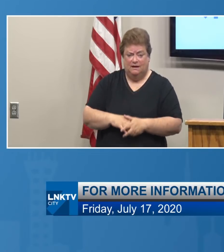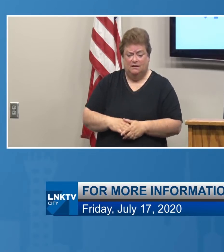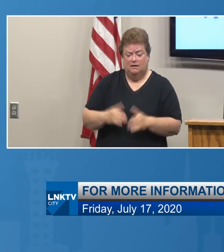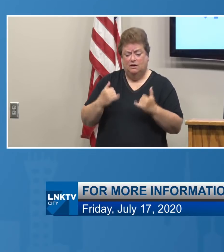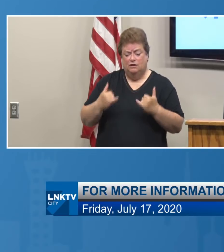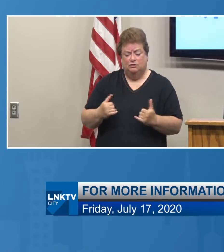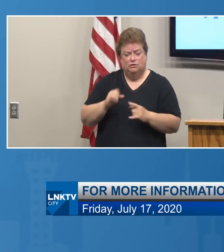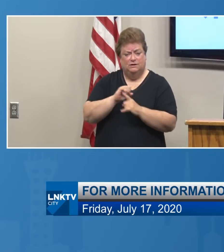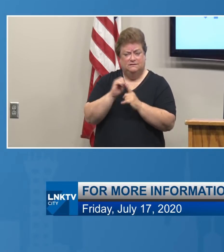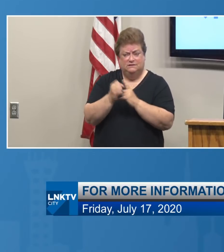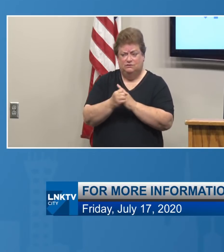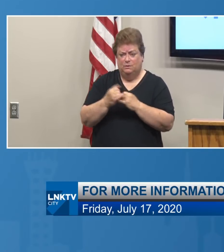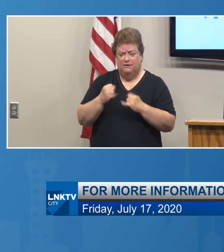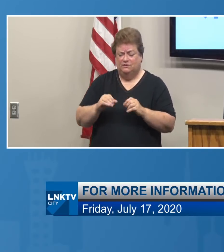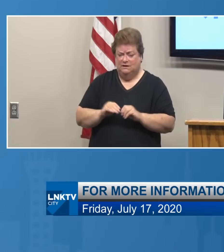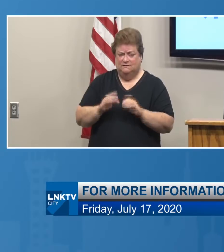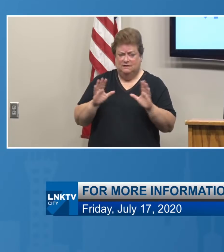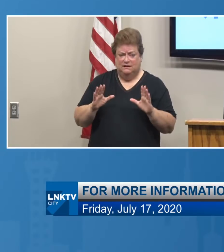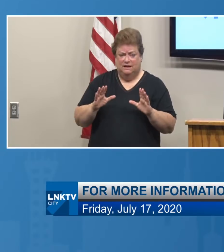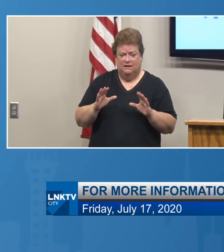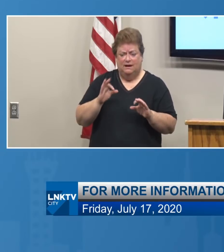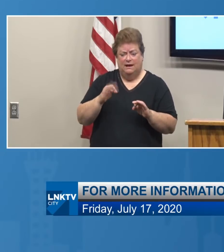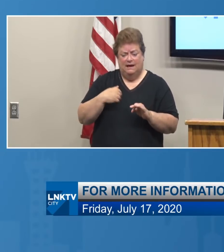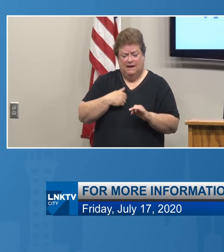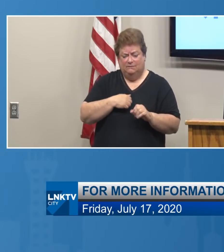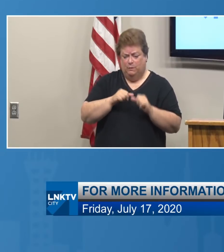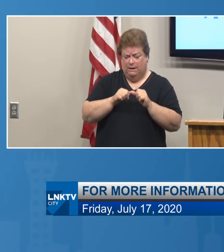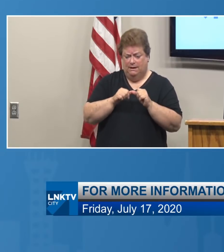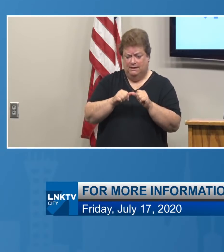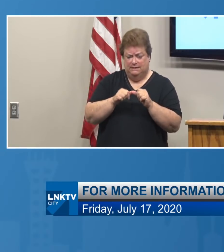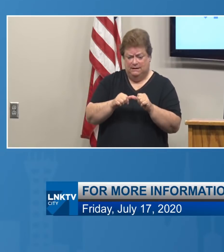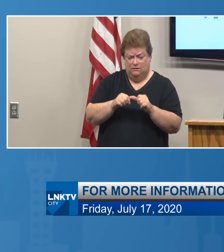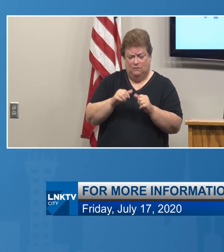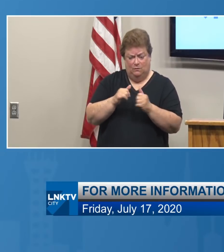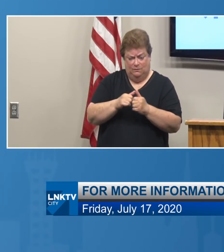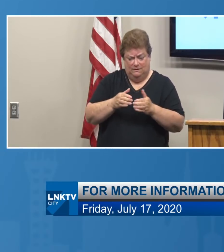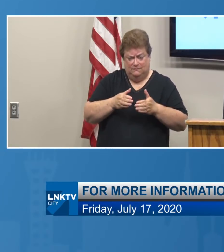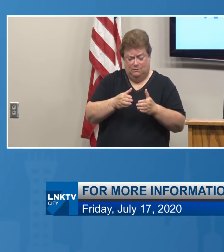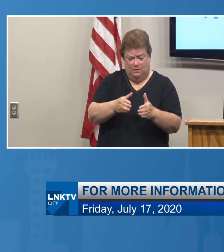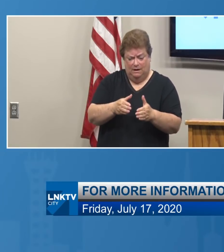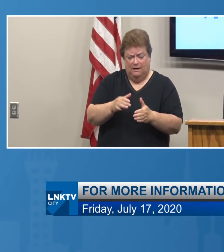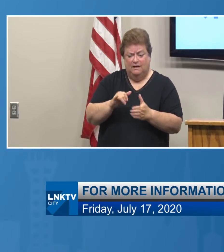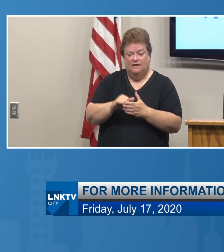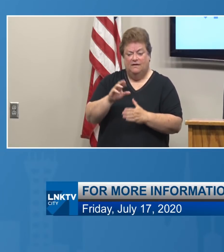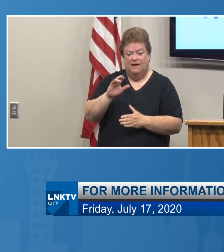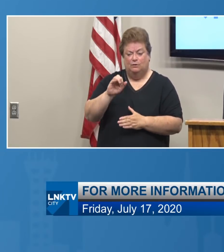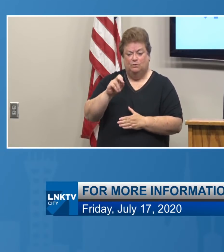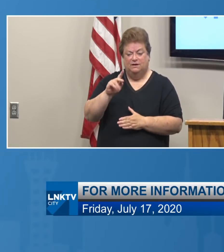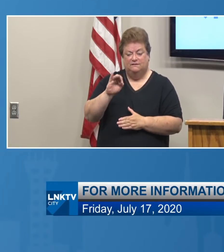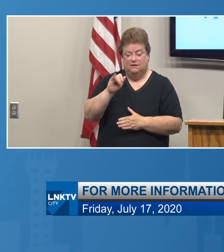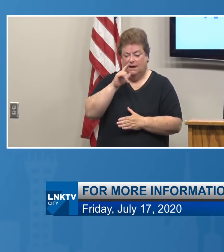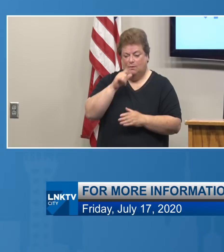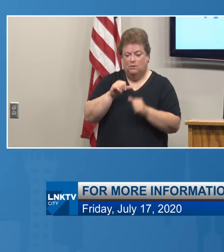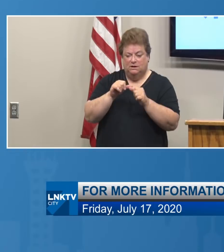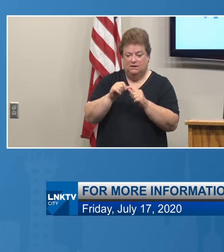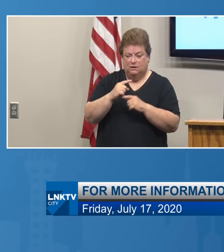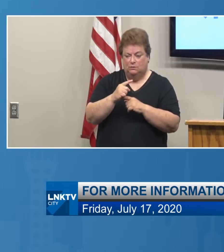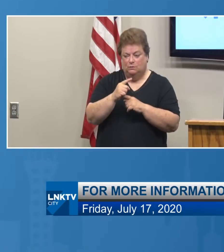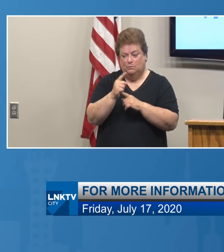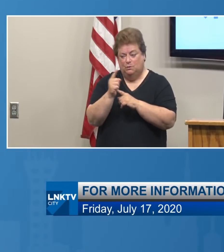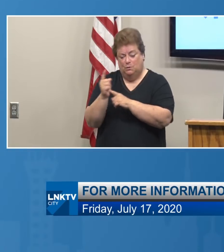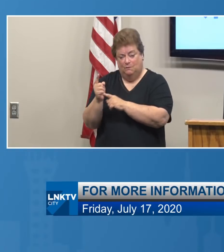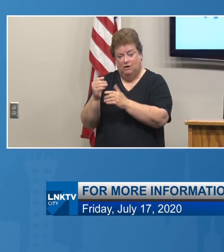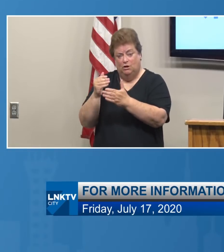is clear. If these data trends continue, it is likely the risk dial will continue to move toward the red, the